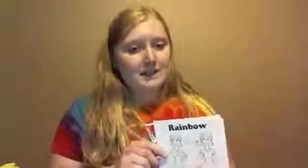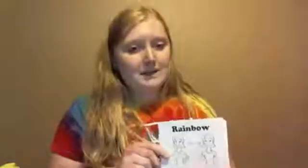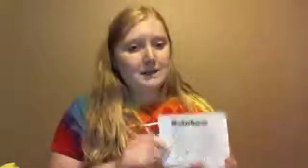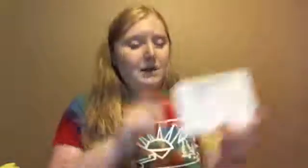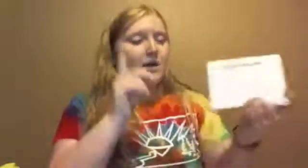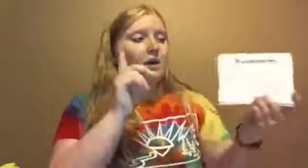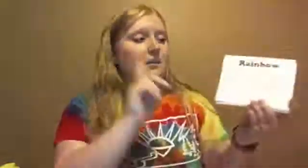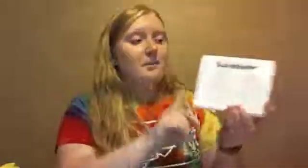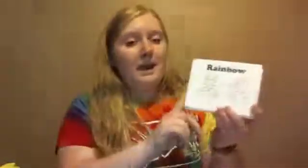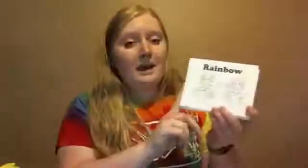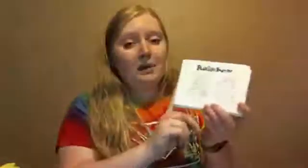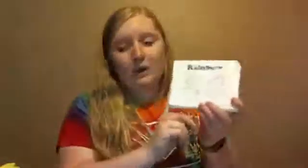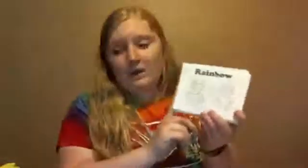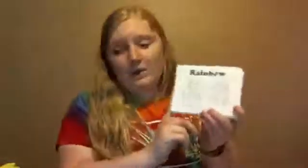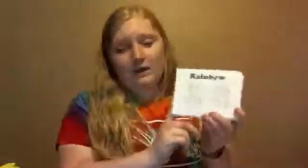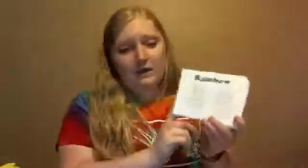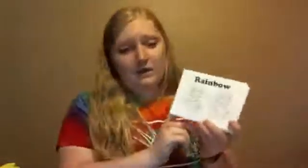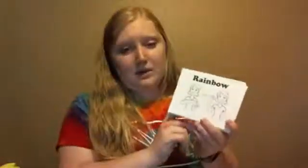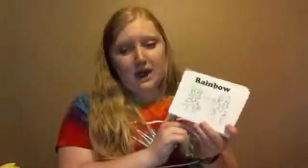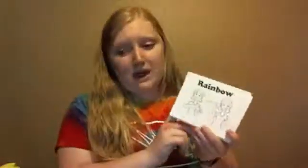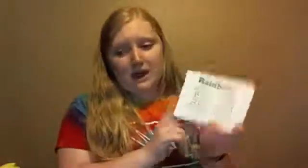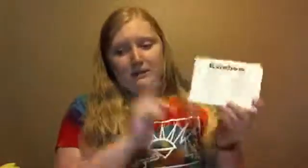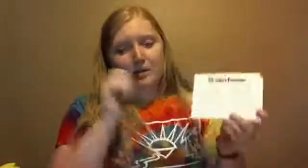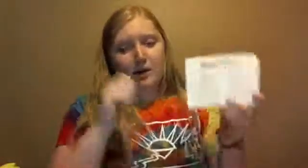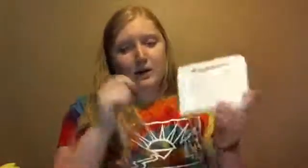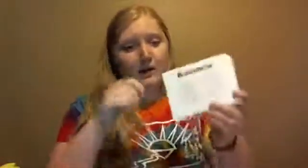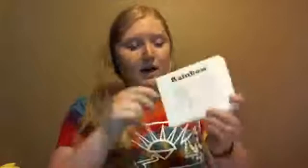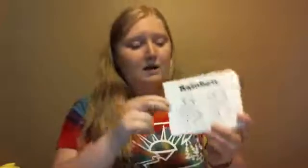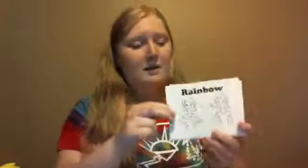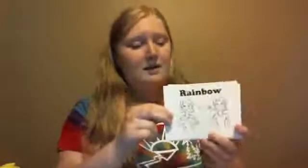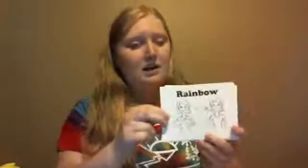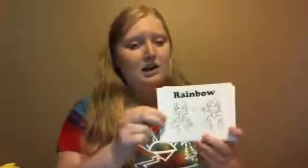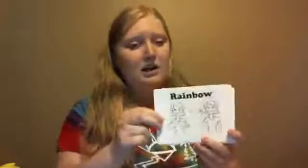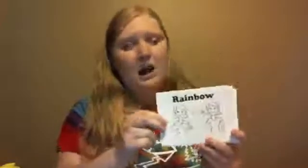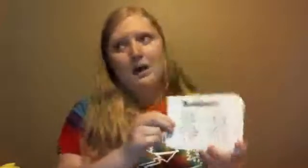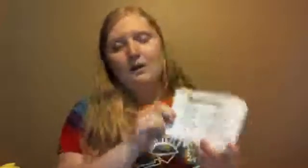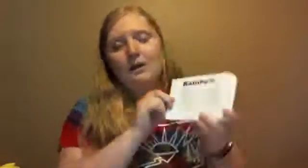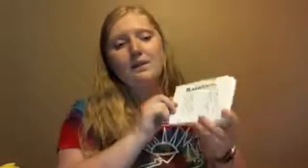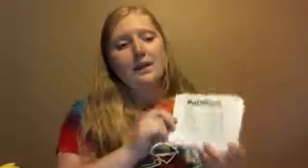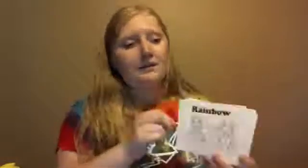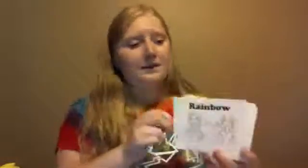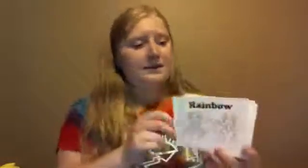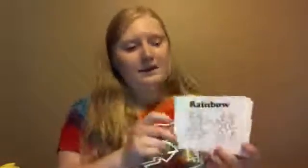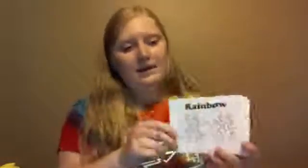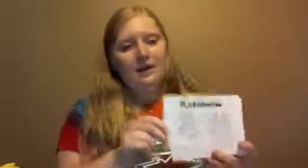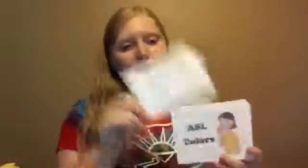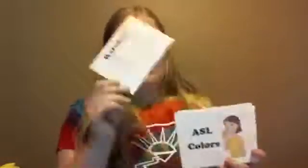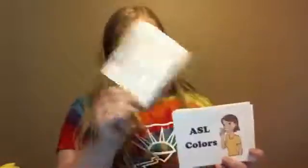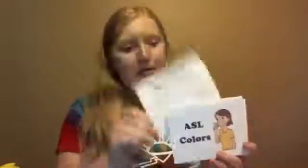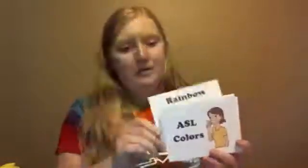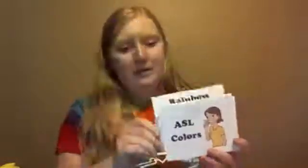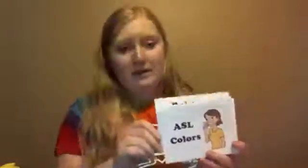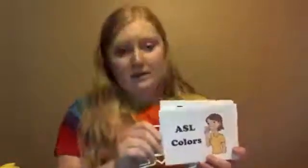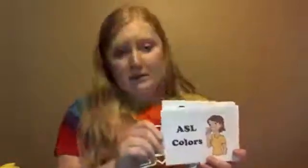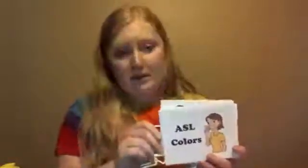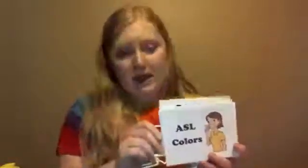guys made a rainbow sensory bag and put it in the comment section. I would love to see all of your rainbow sensory